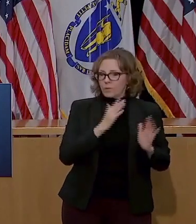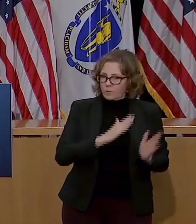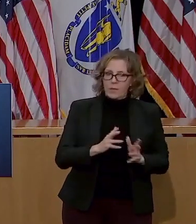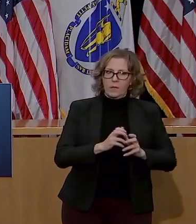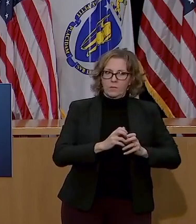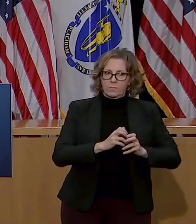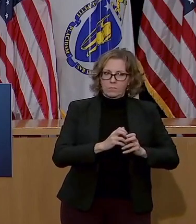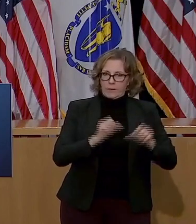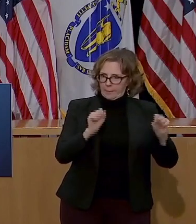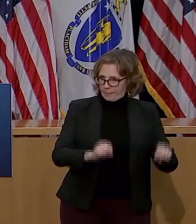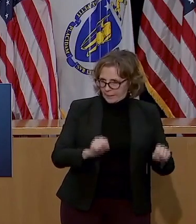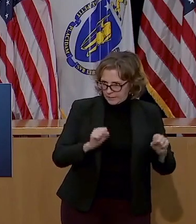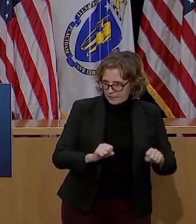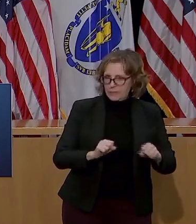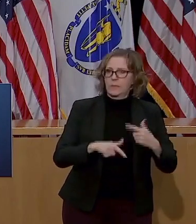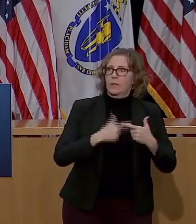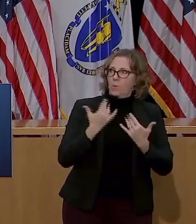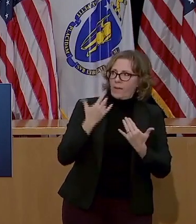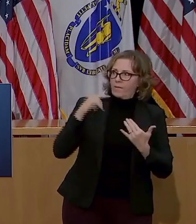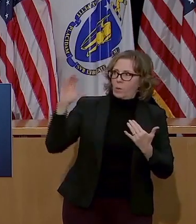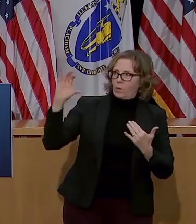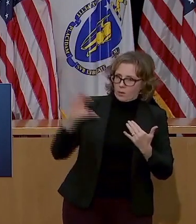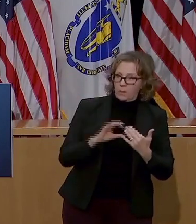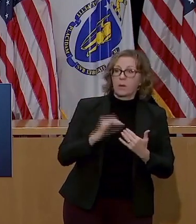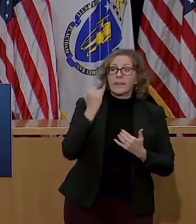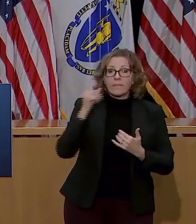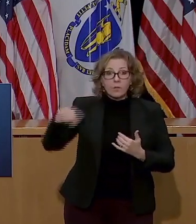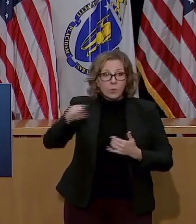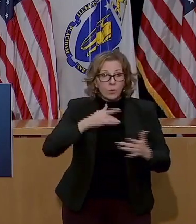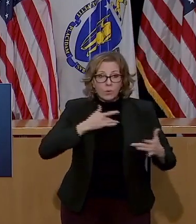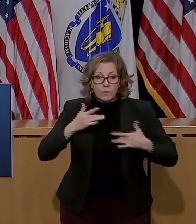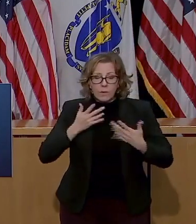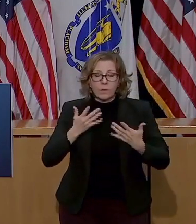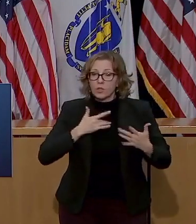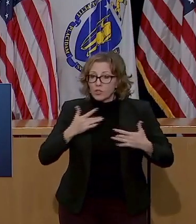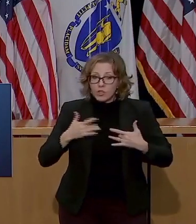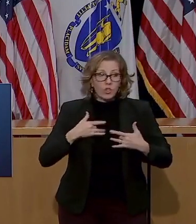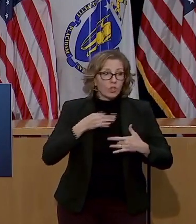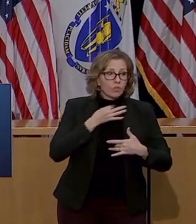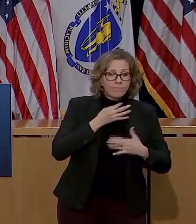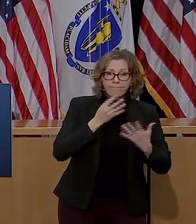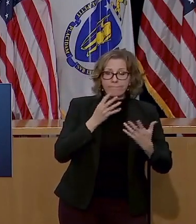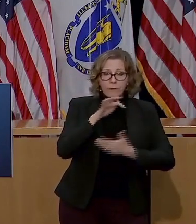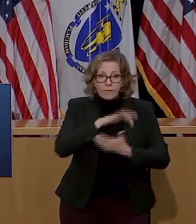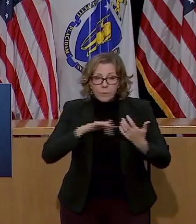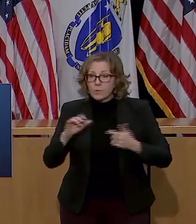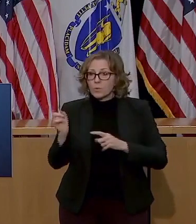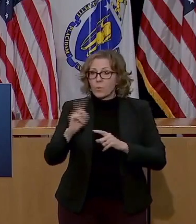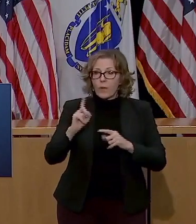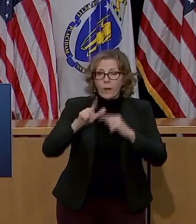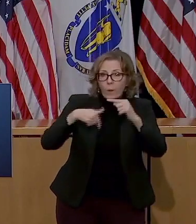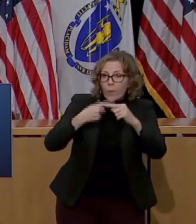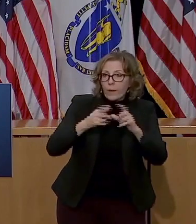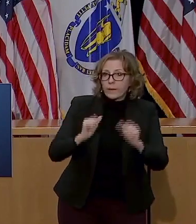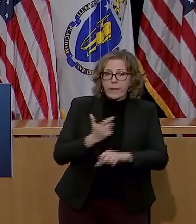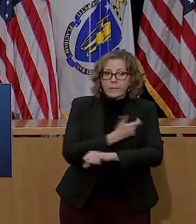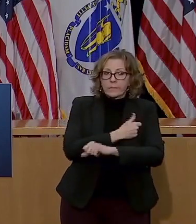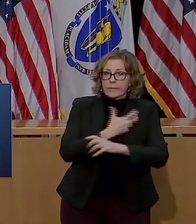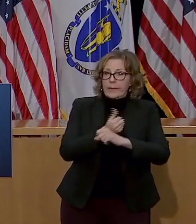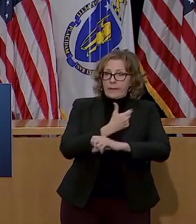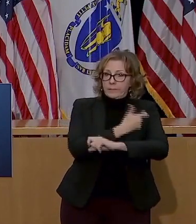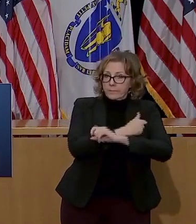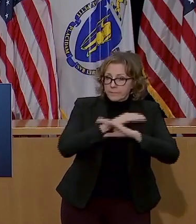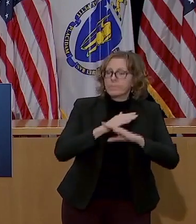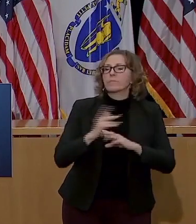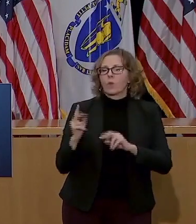to anybody who's confused is go to the site, determine when you're eligible, find a site that's convenient